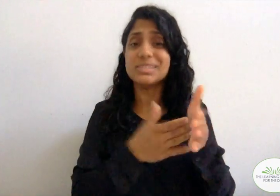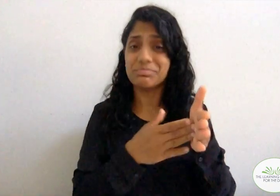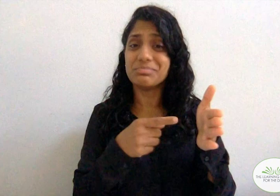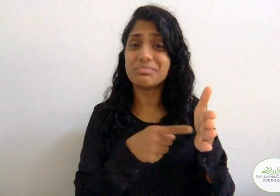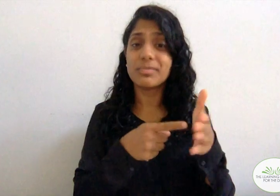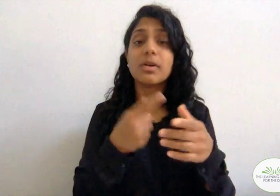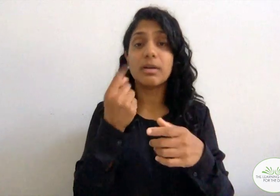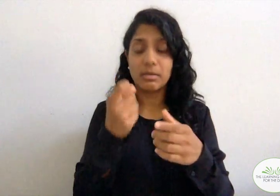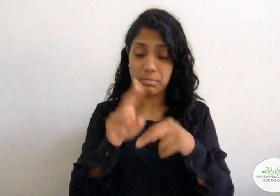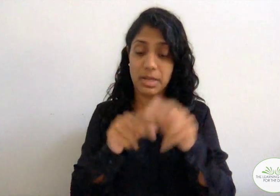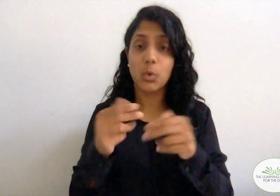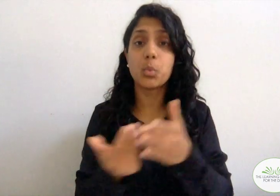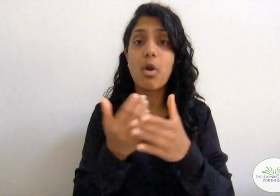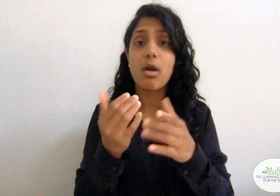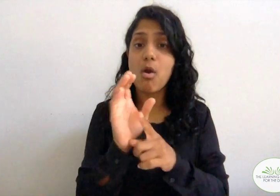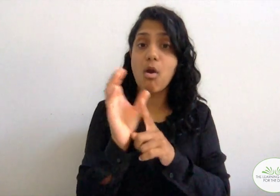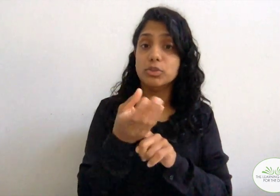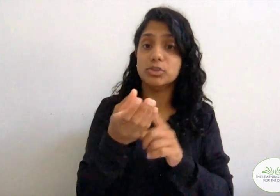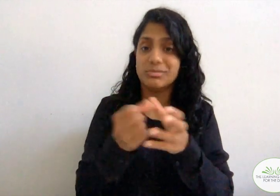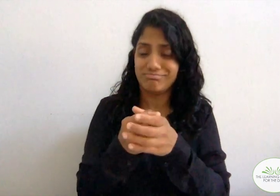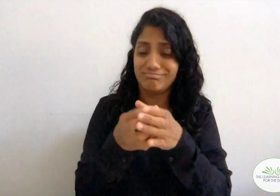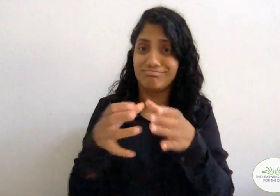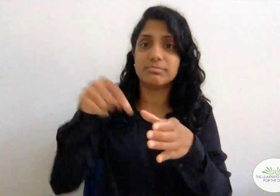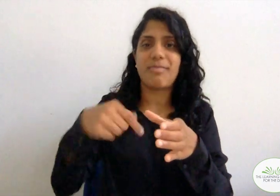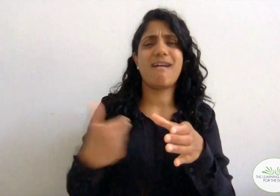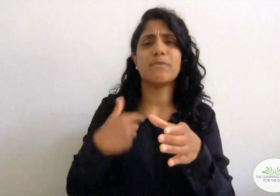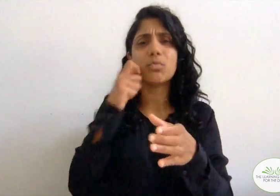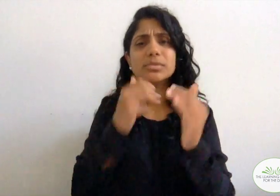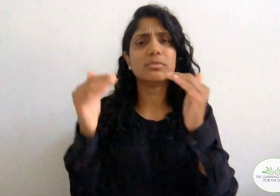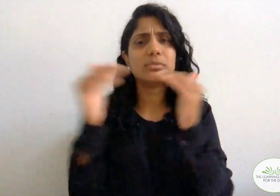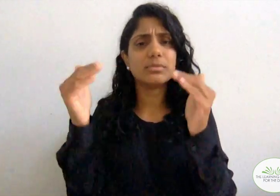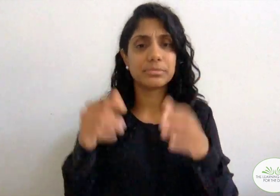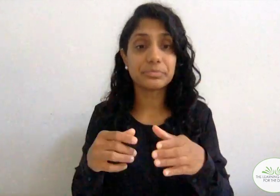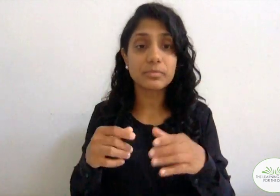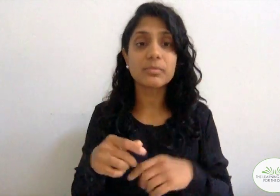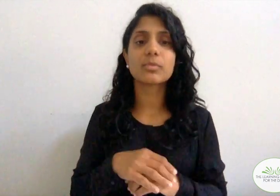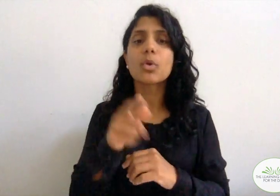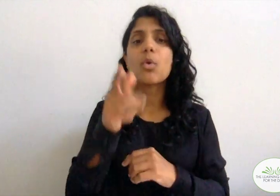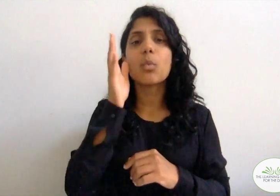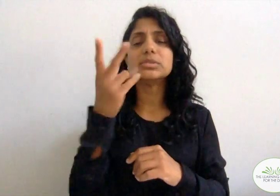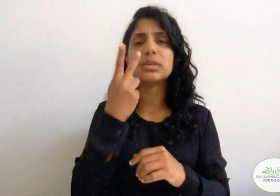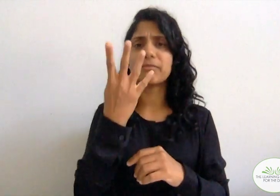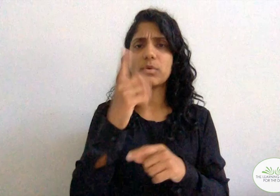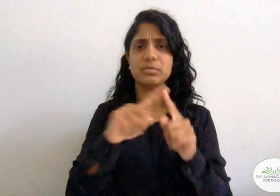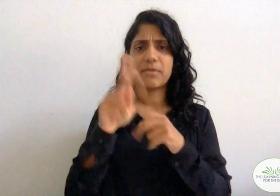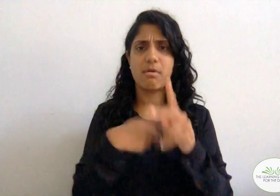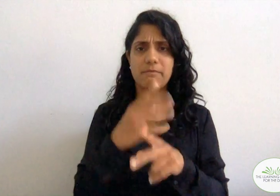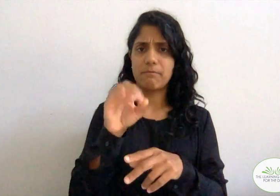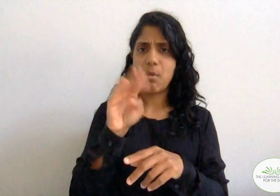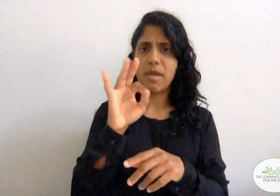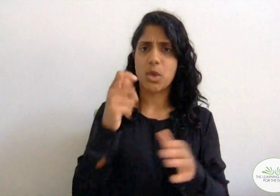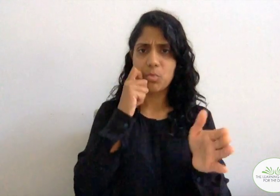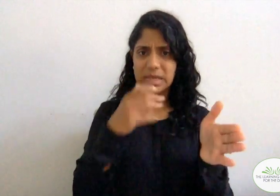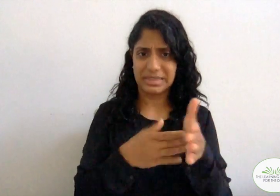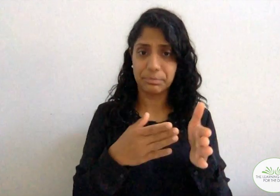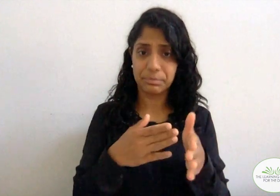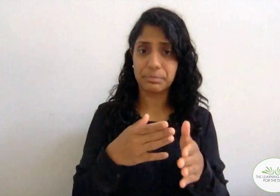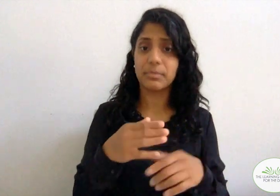and to build a new culture that advances racial equity. We have divided our action plan to address the 4 levels of